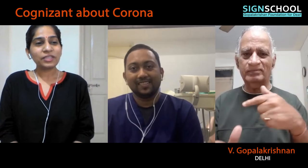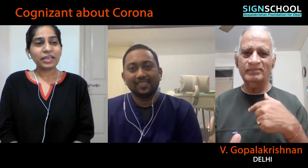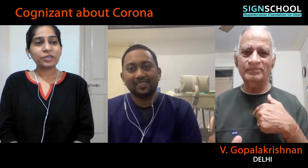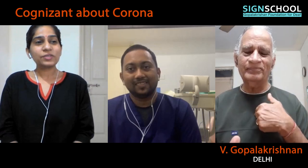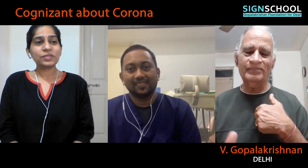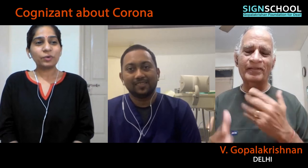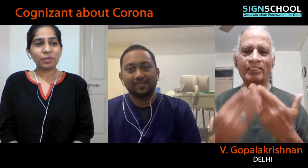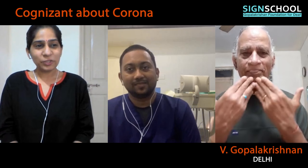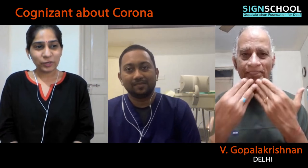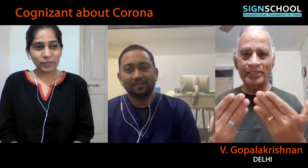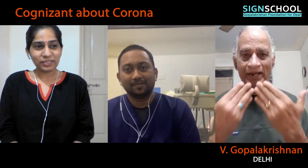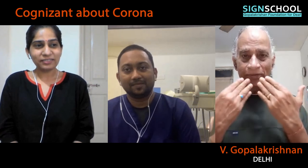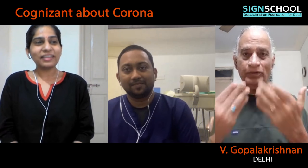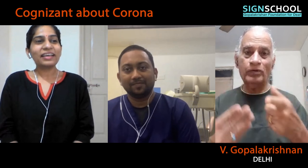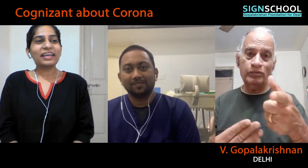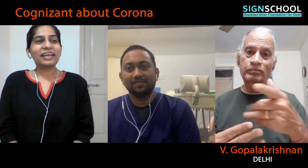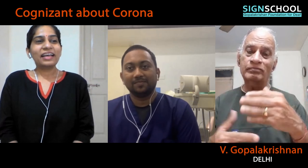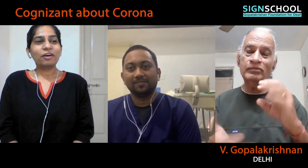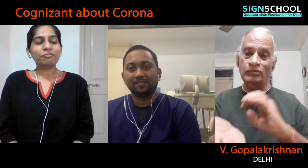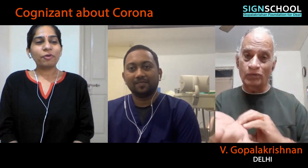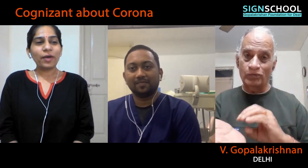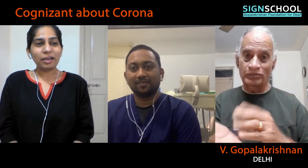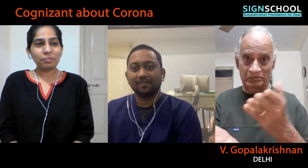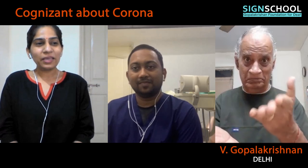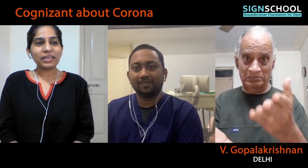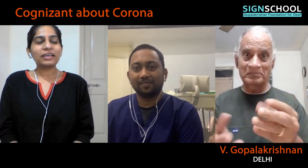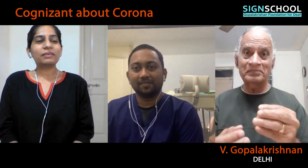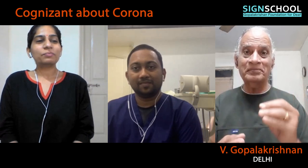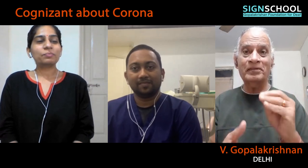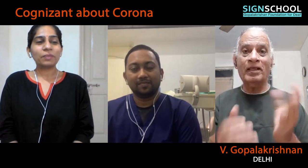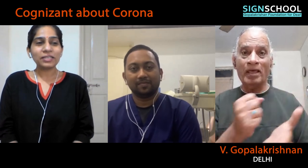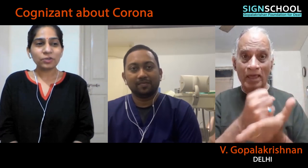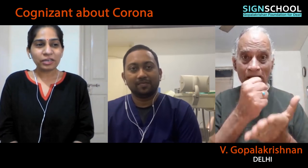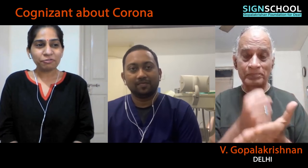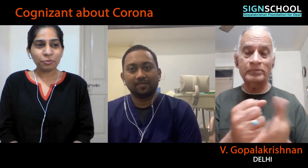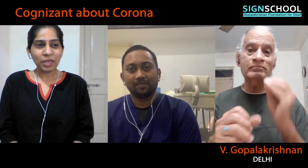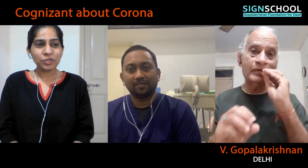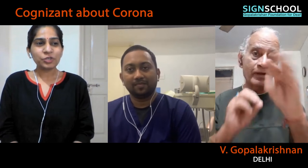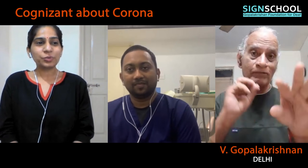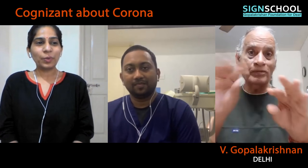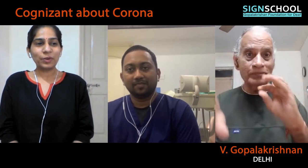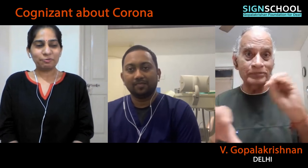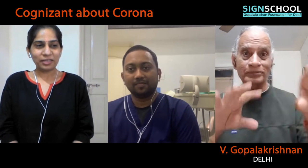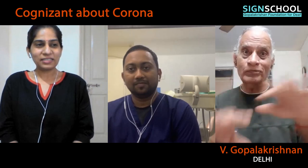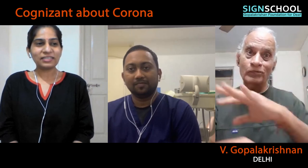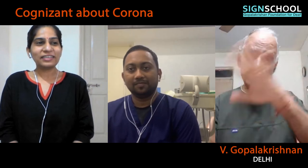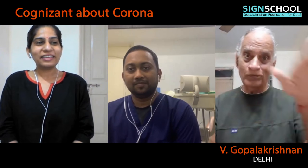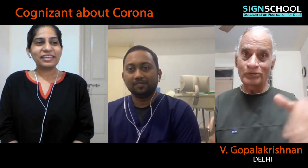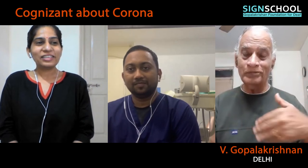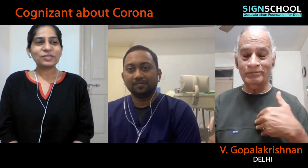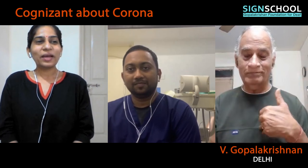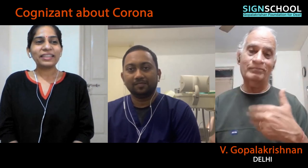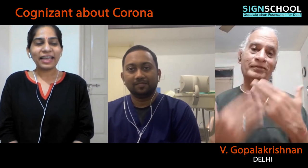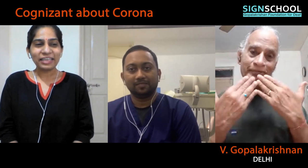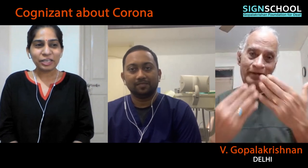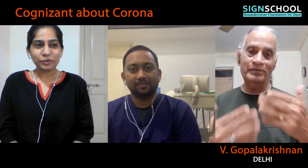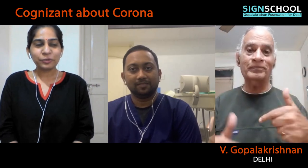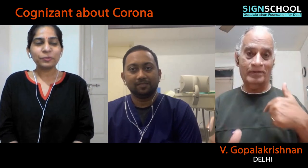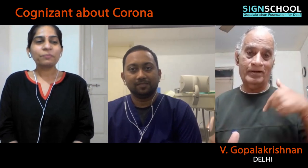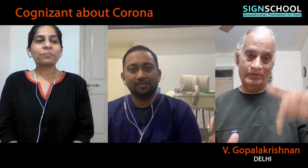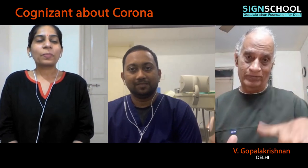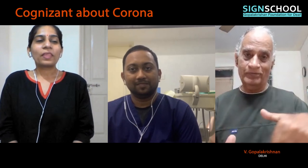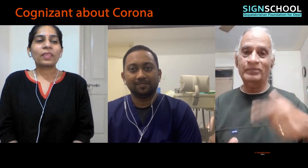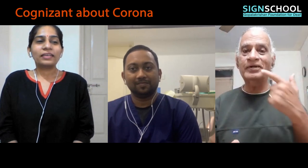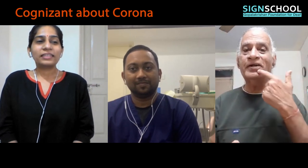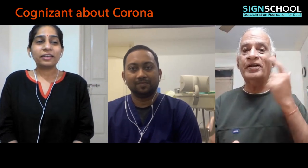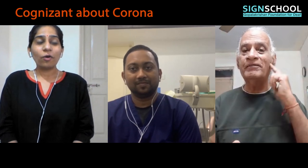I want to thank you so much, Doctor, for helping pass on information to all of us. So I thank